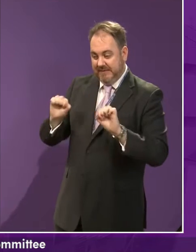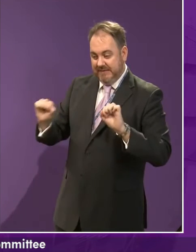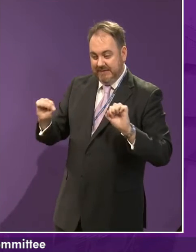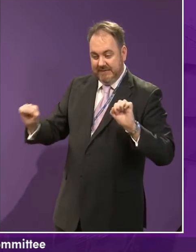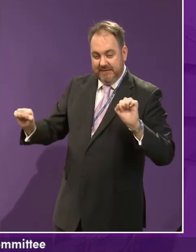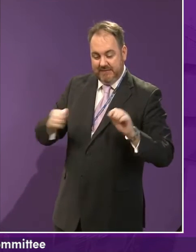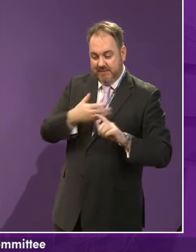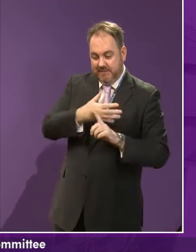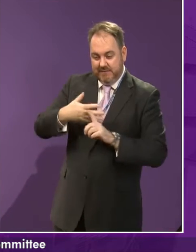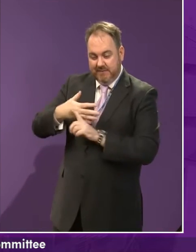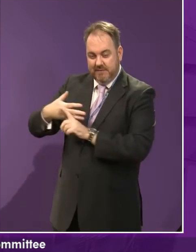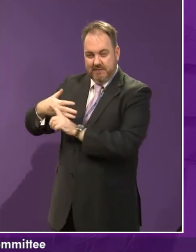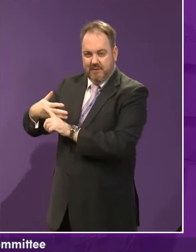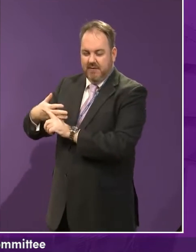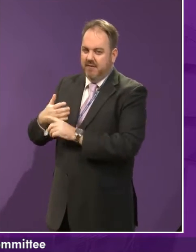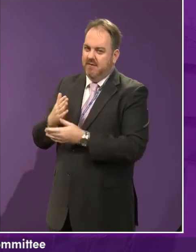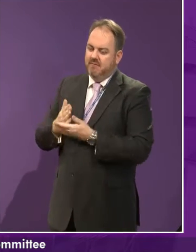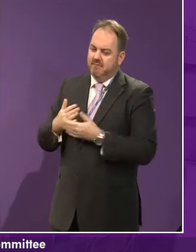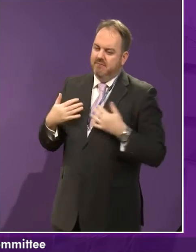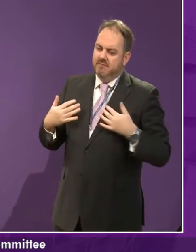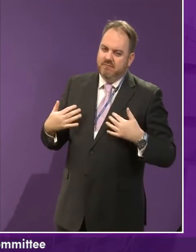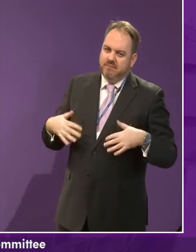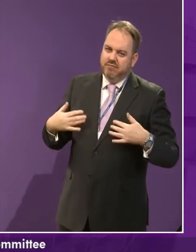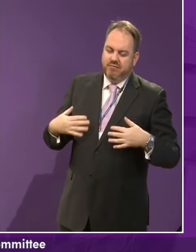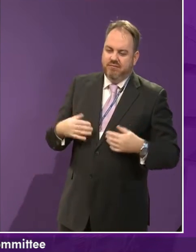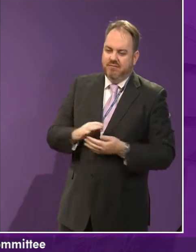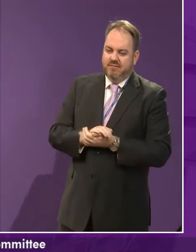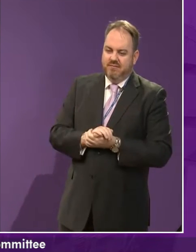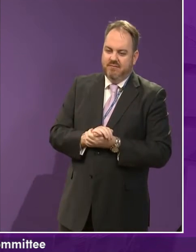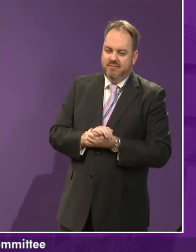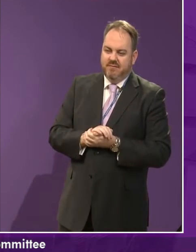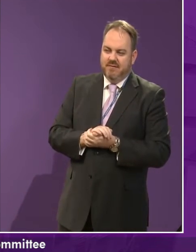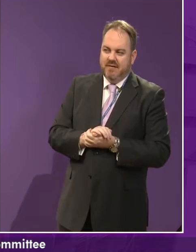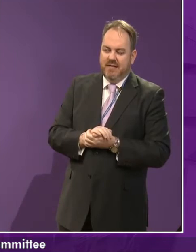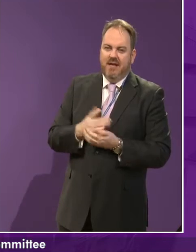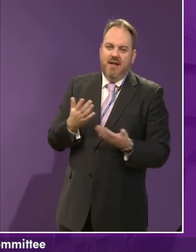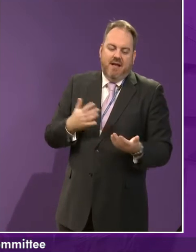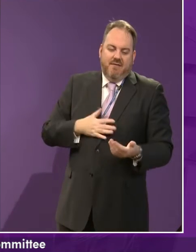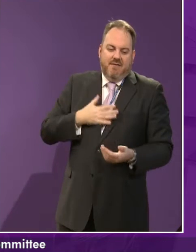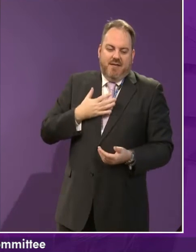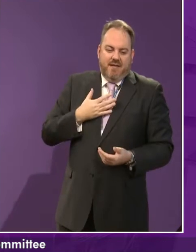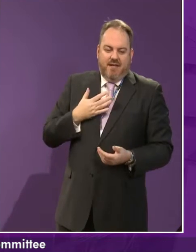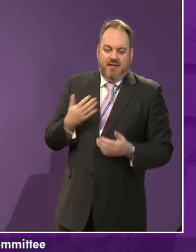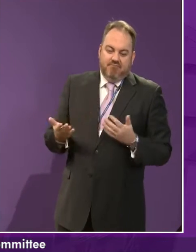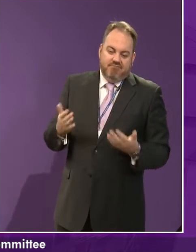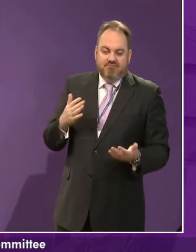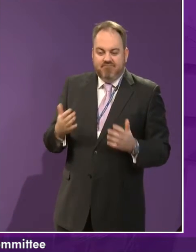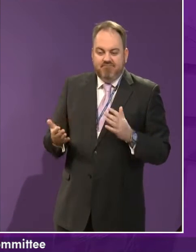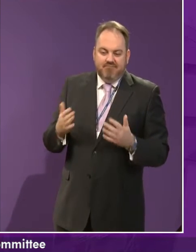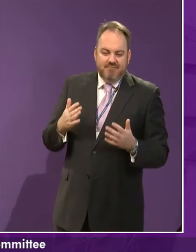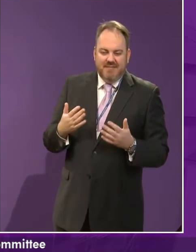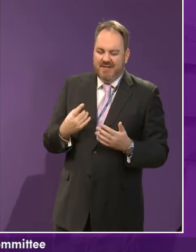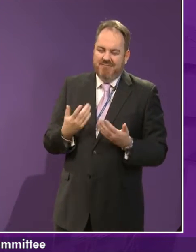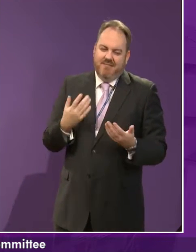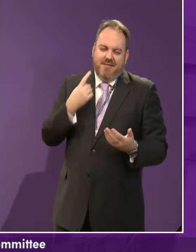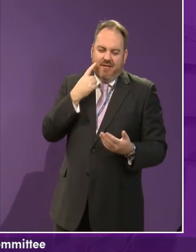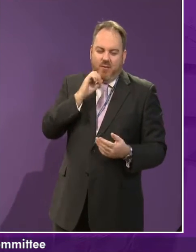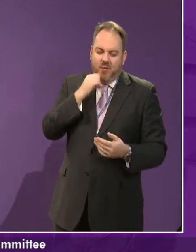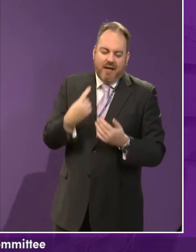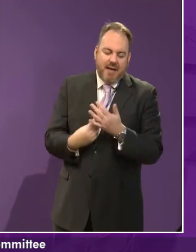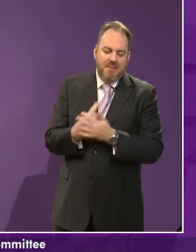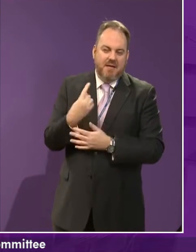students with that kind of support package, we wouldn't be presented with one every year. But if we were to be met with that in